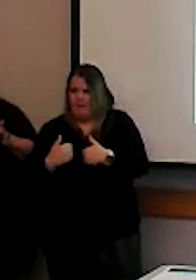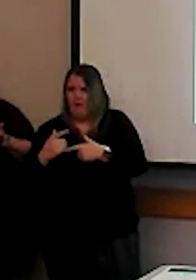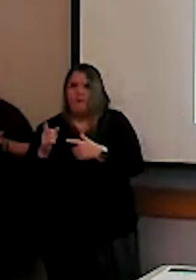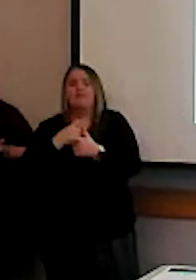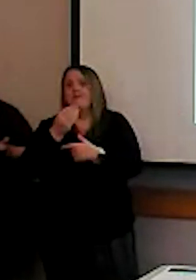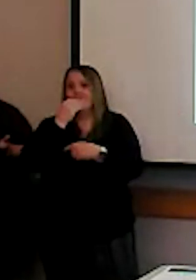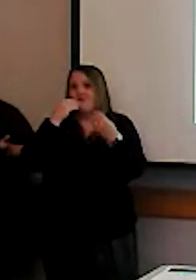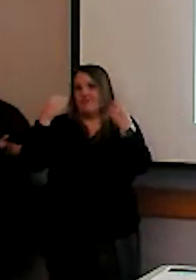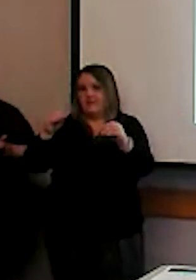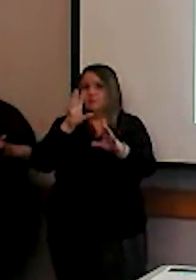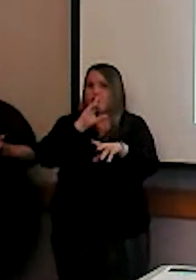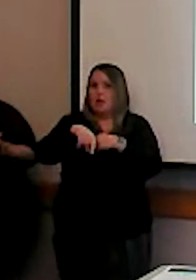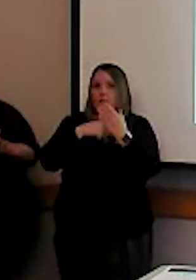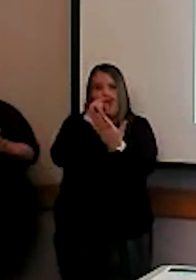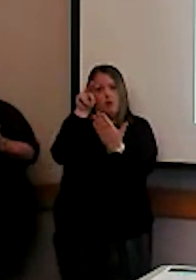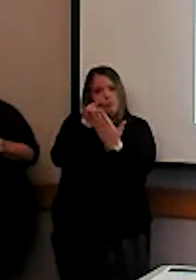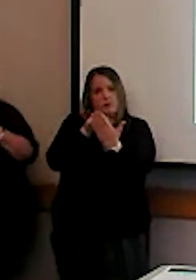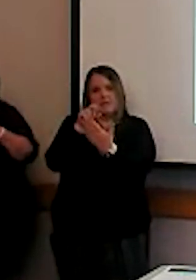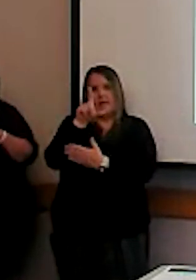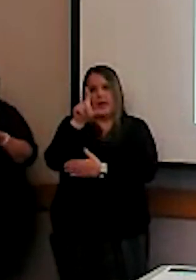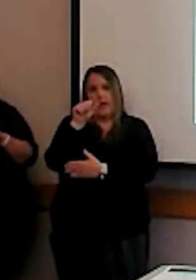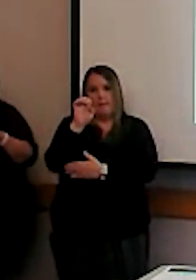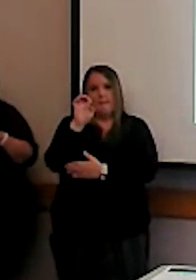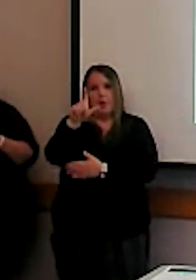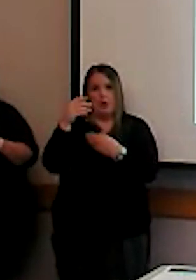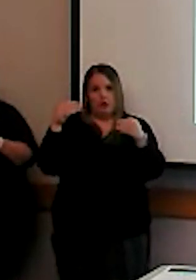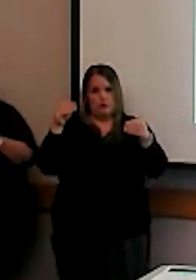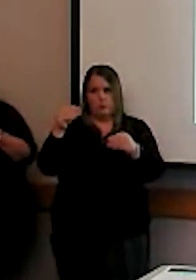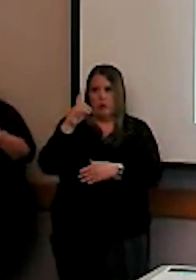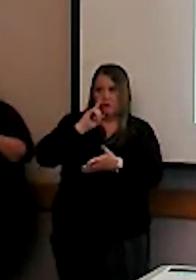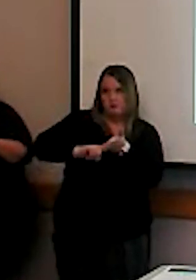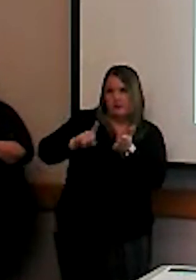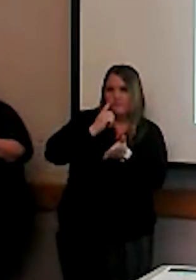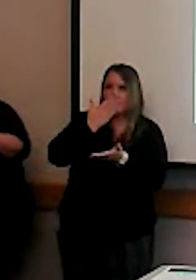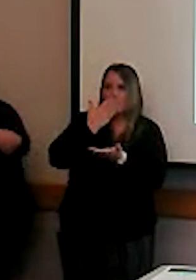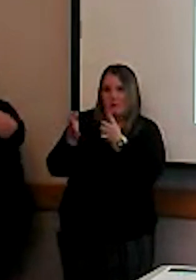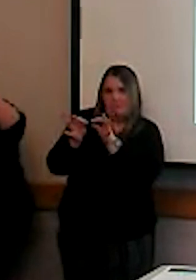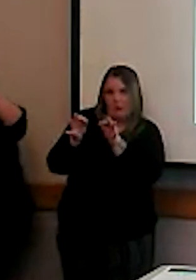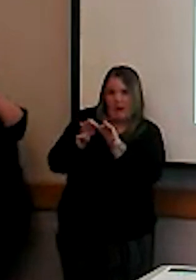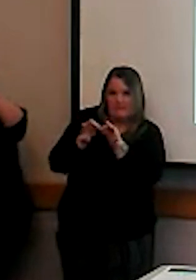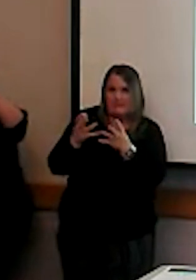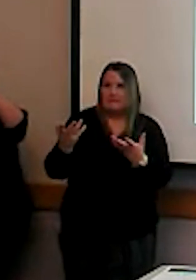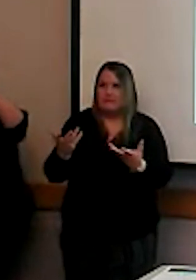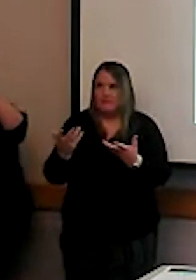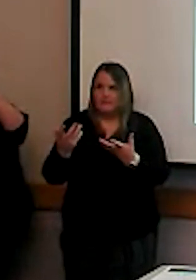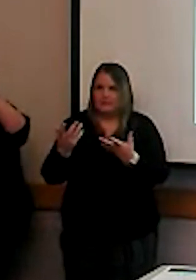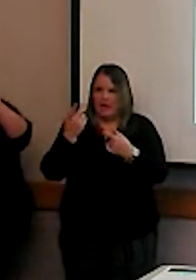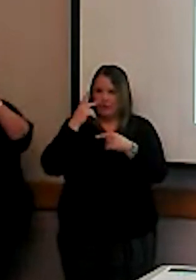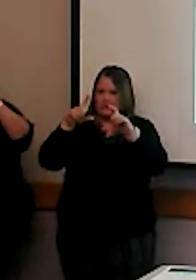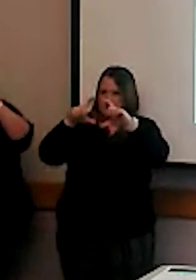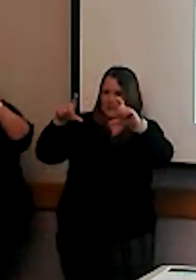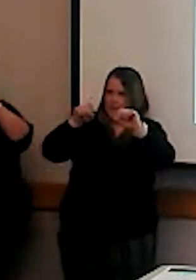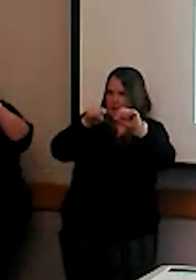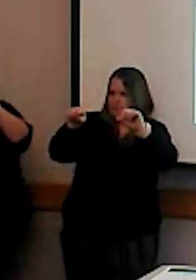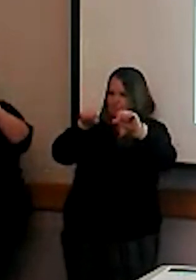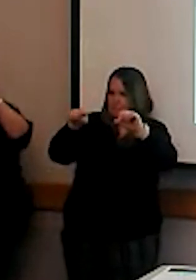talking about how to read labels at the store, how to look for good deals, how to read the shelf tags that tell you,